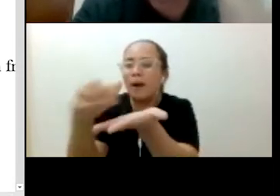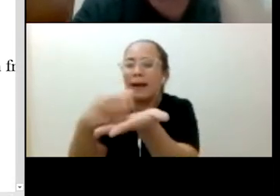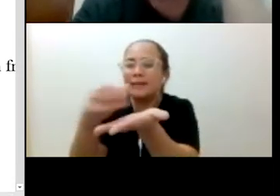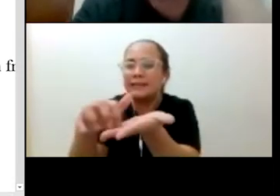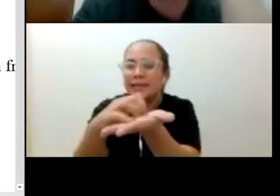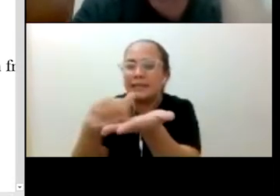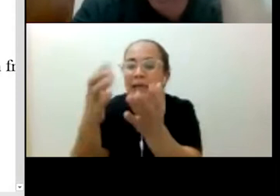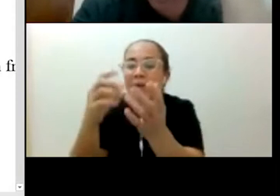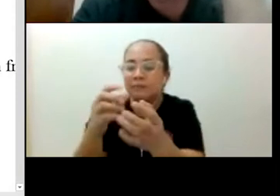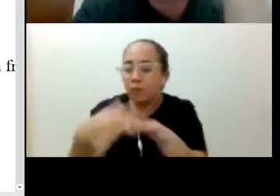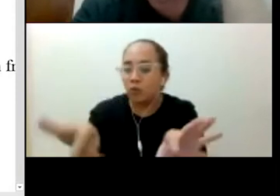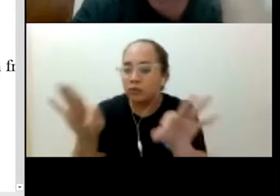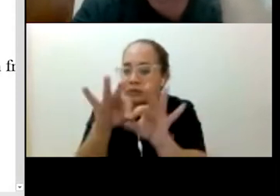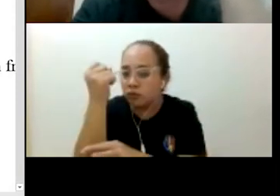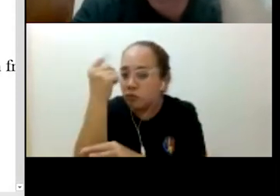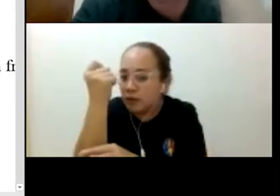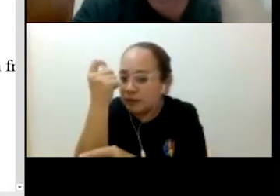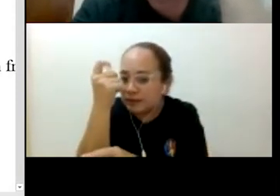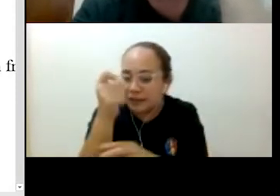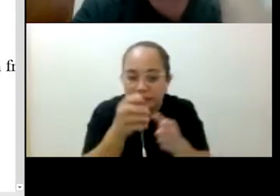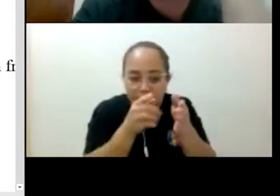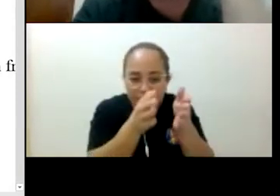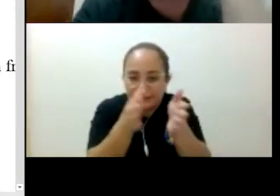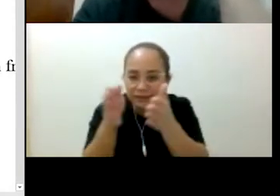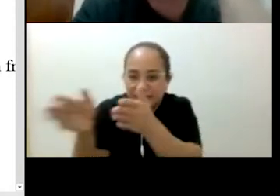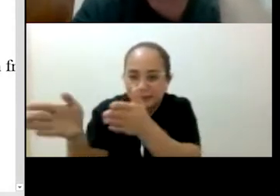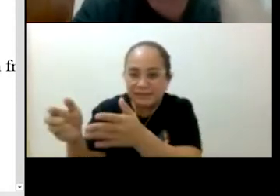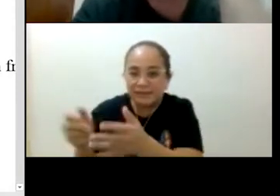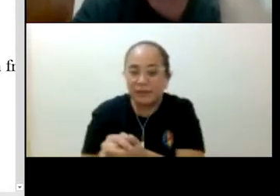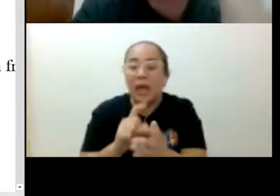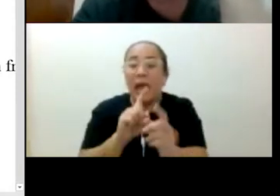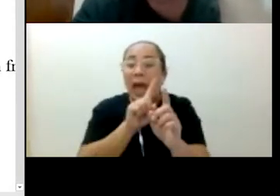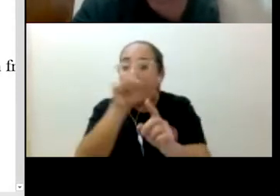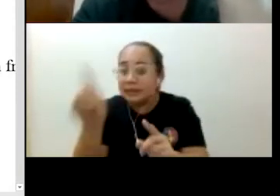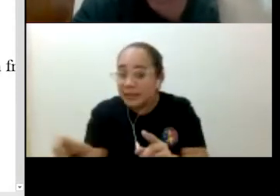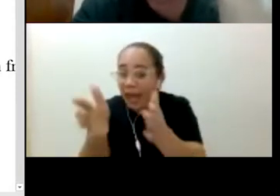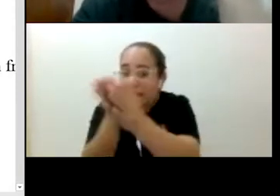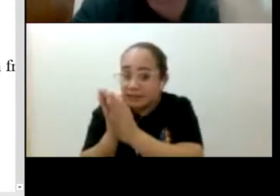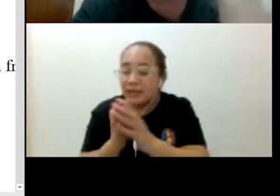you understand each way of asking and answering the question.